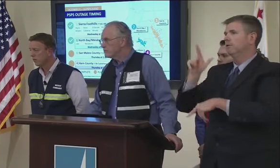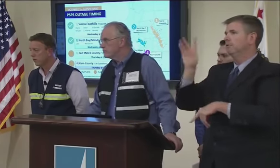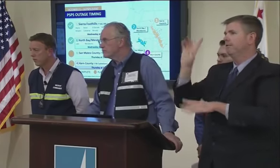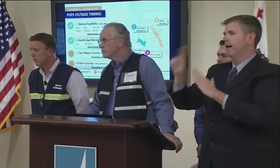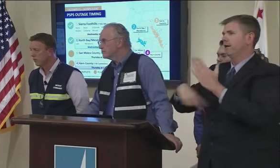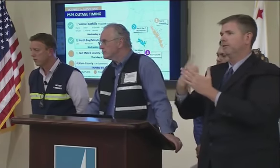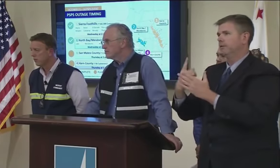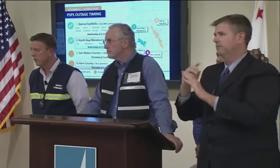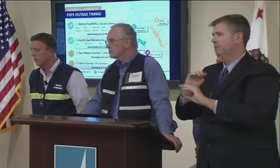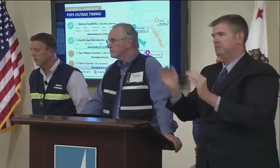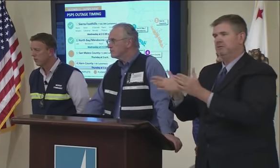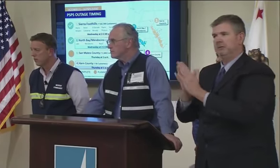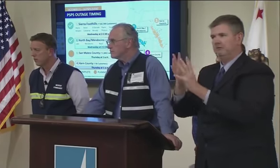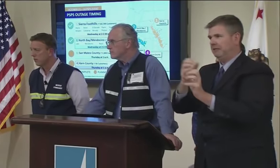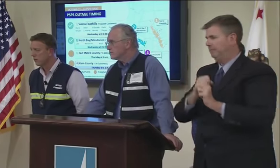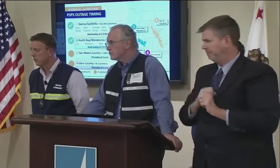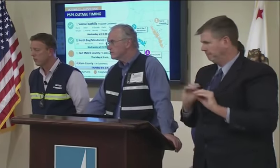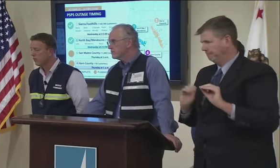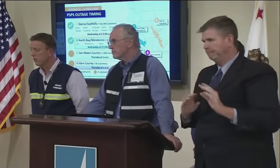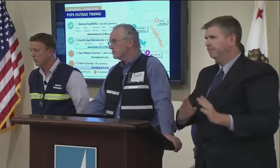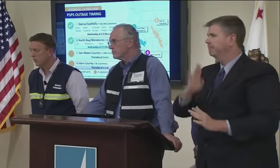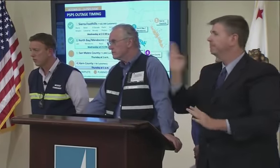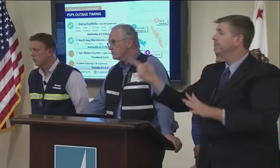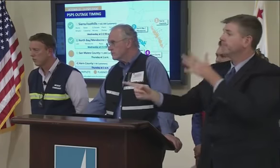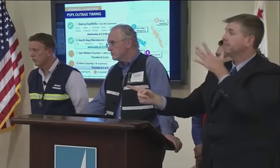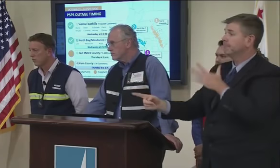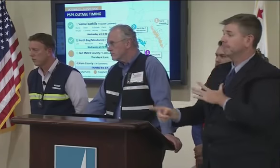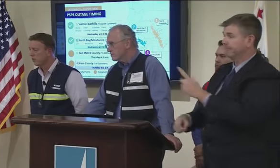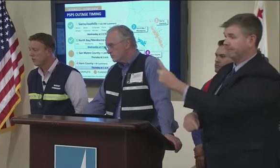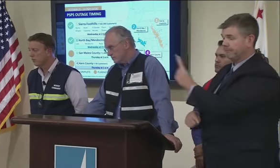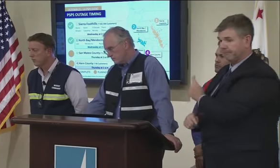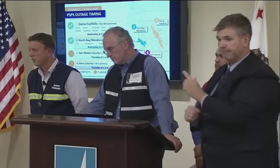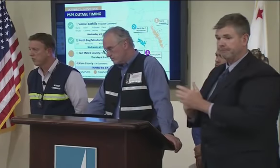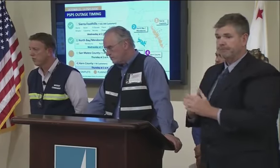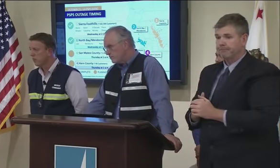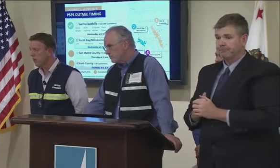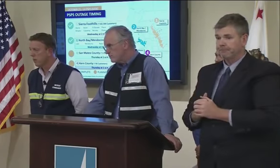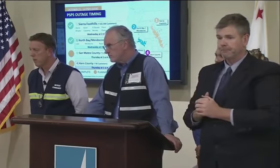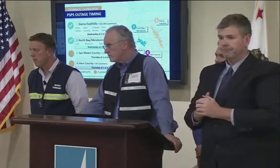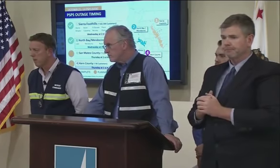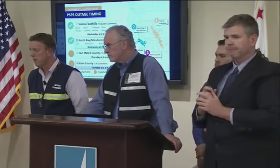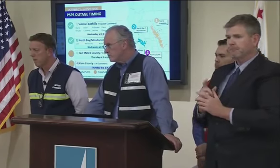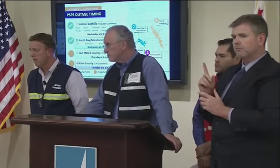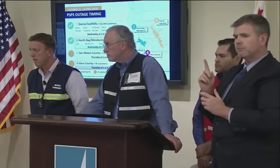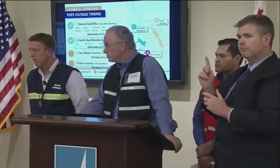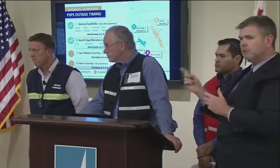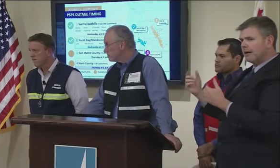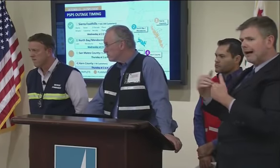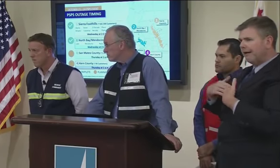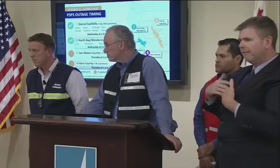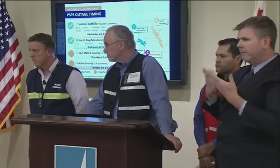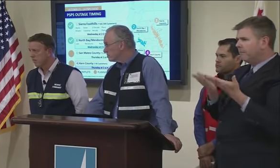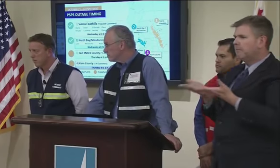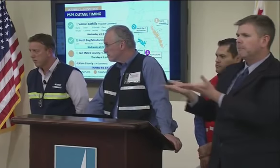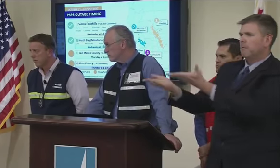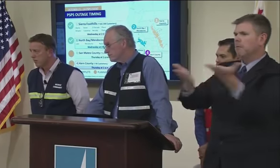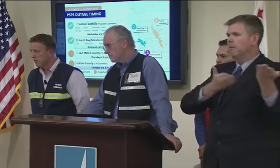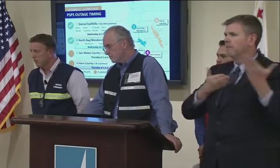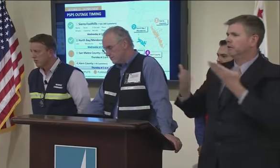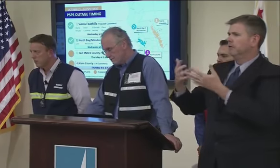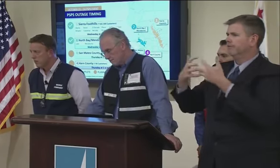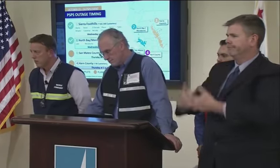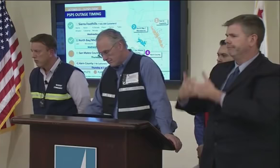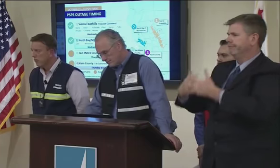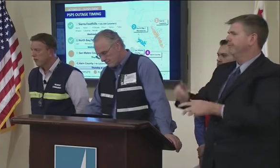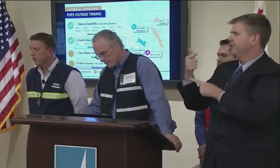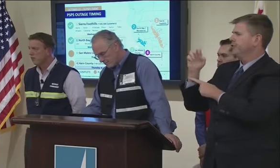You mentioned you have portable generators set up in some communities, Calistoga, Angwin. How many portable generators do you have, and how many other